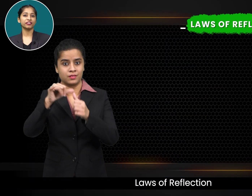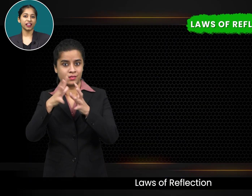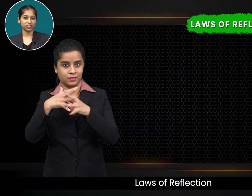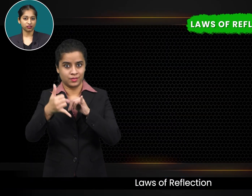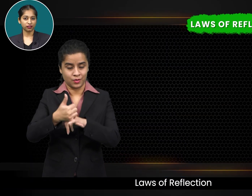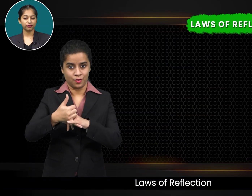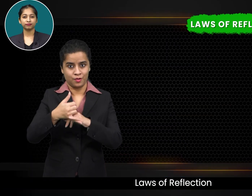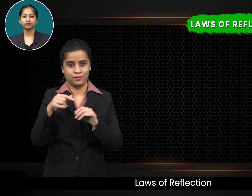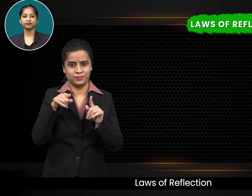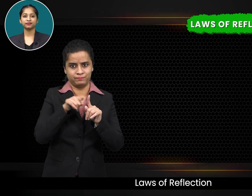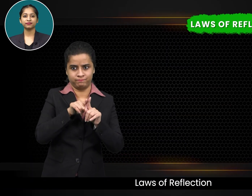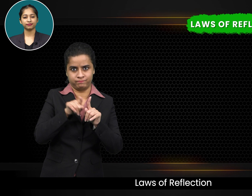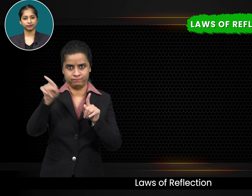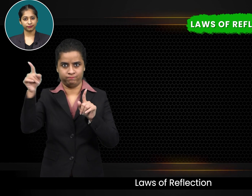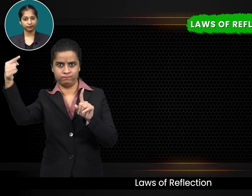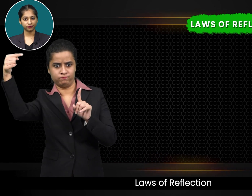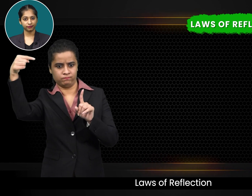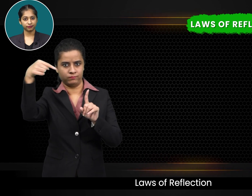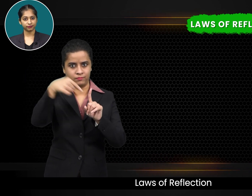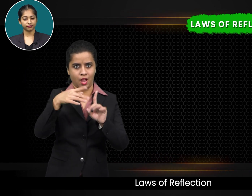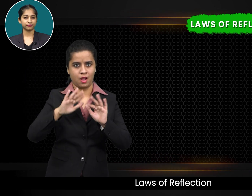Loss of reflection.